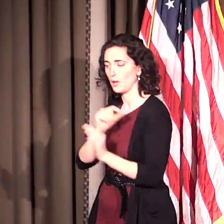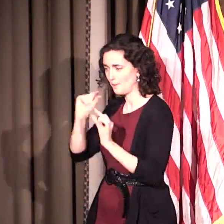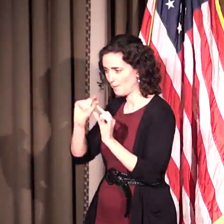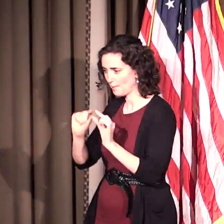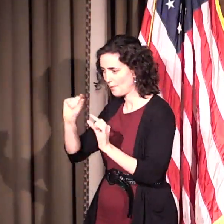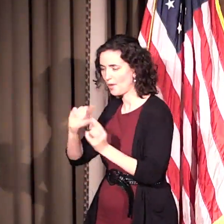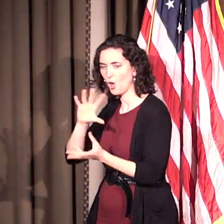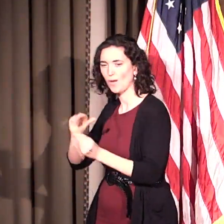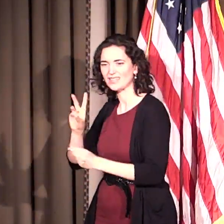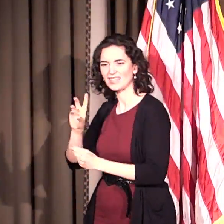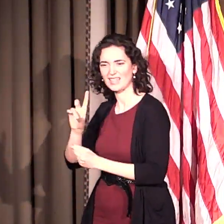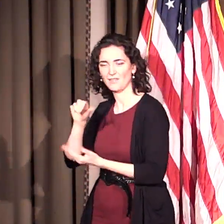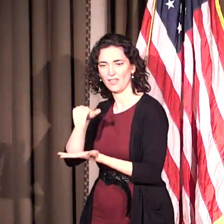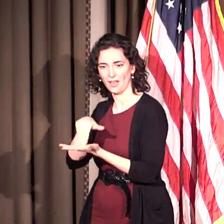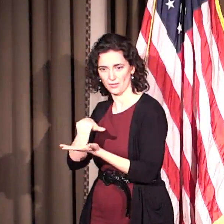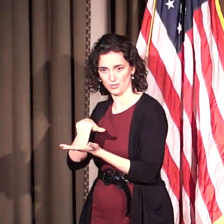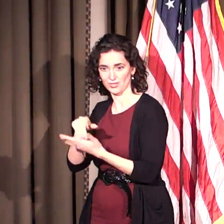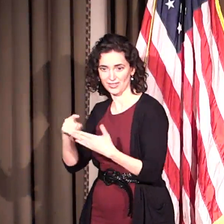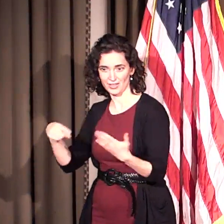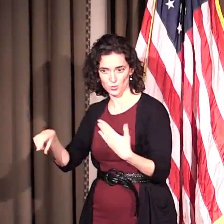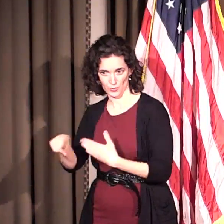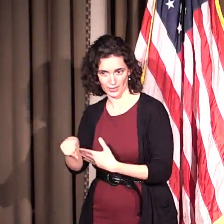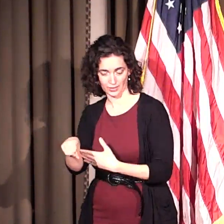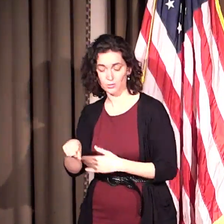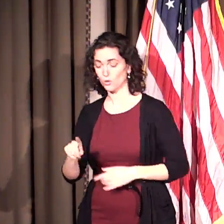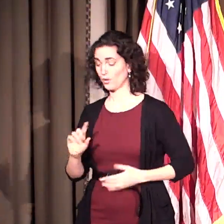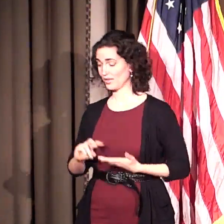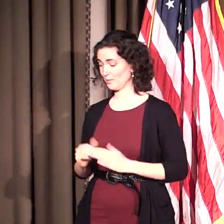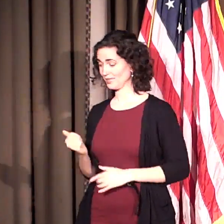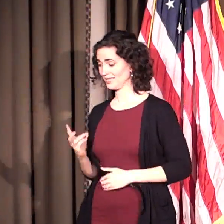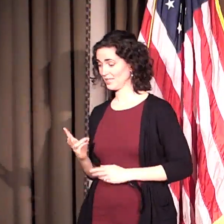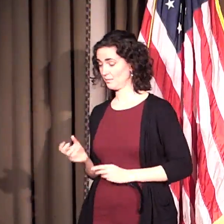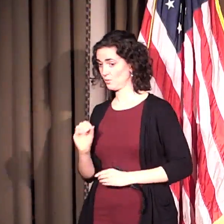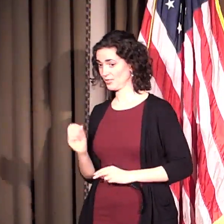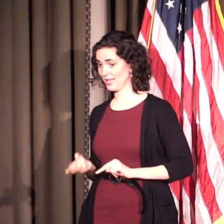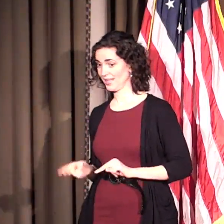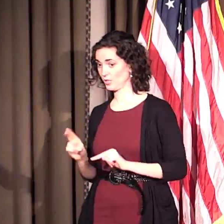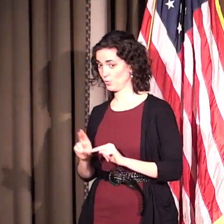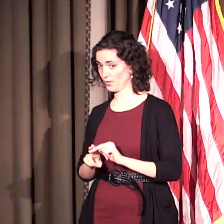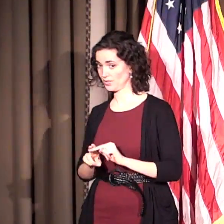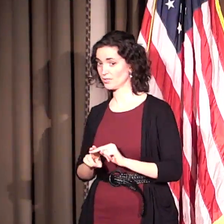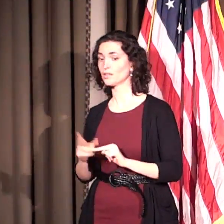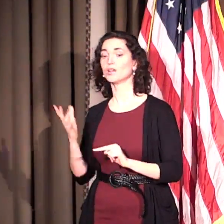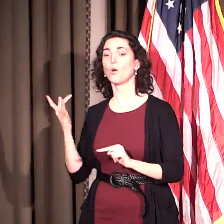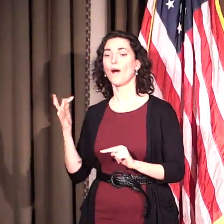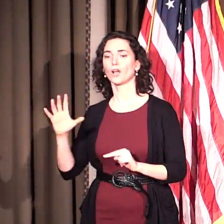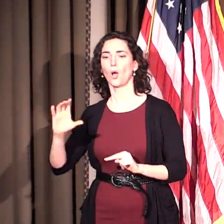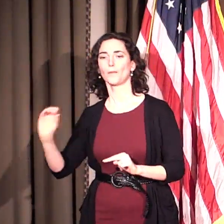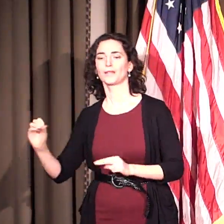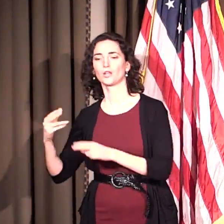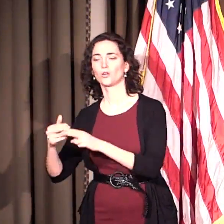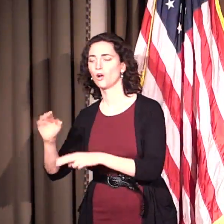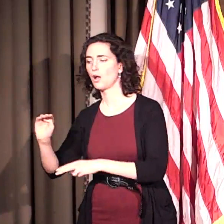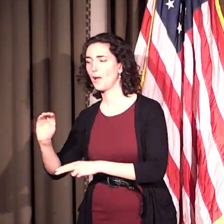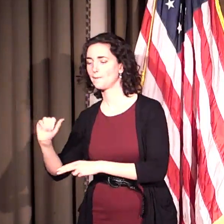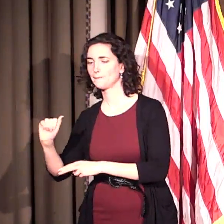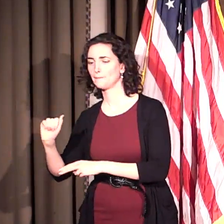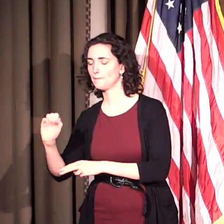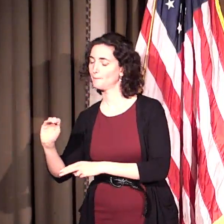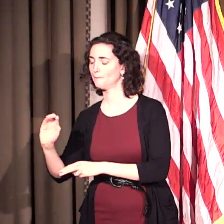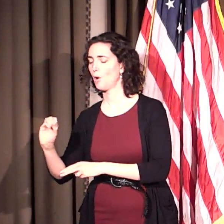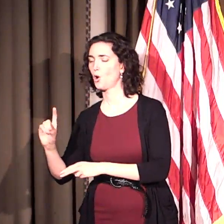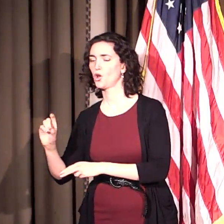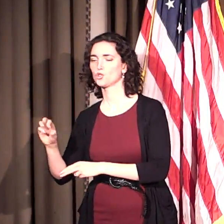next week. And that increase of 16% is with respect to Moderna,